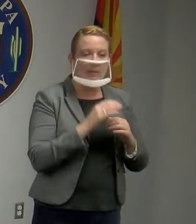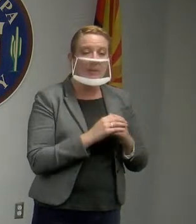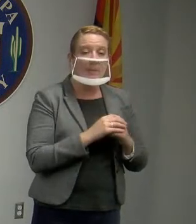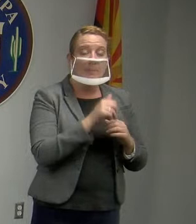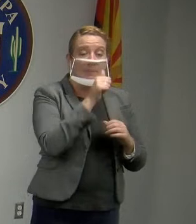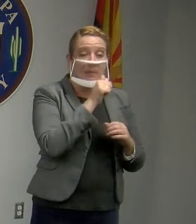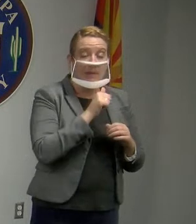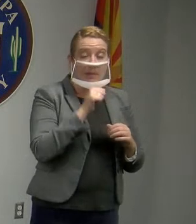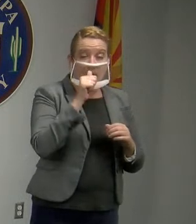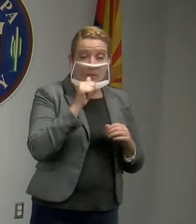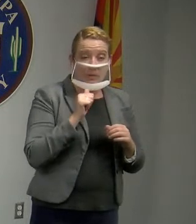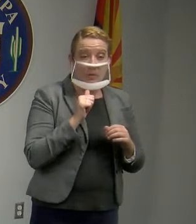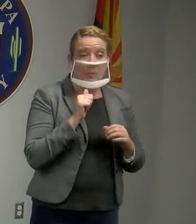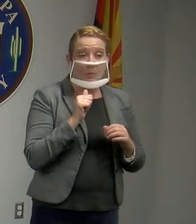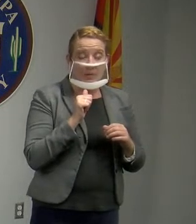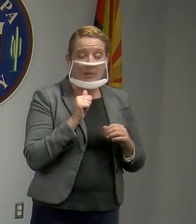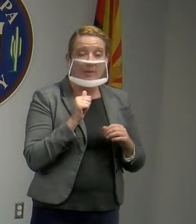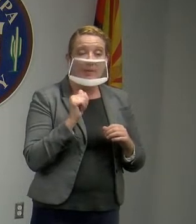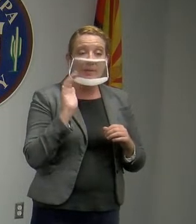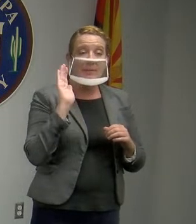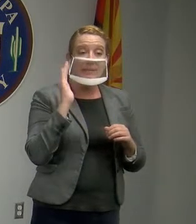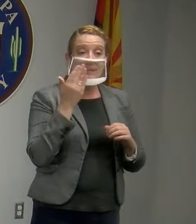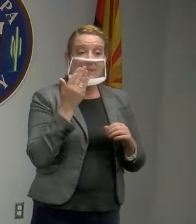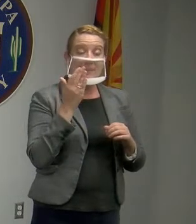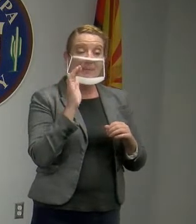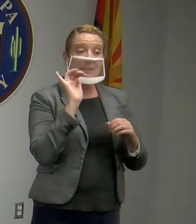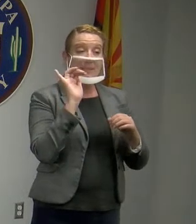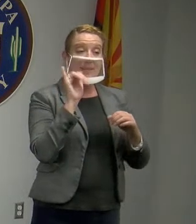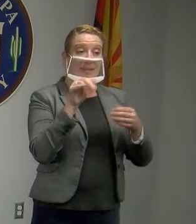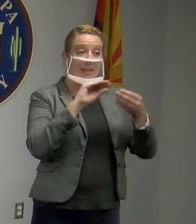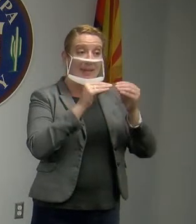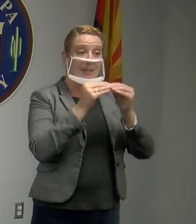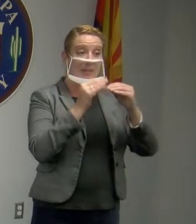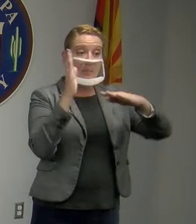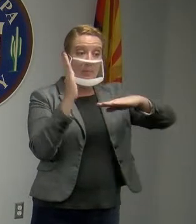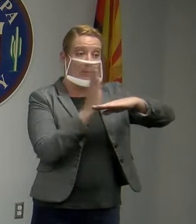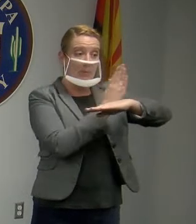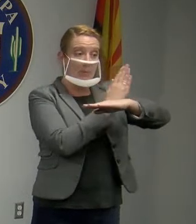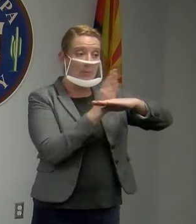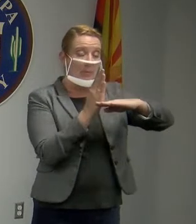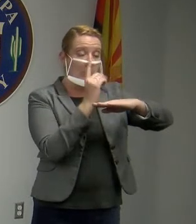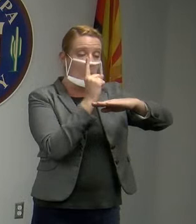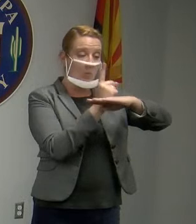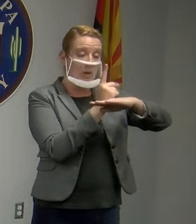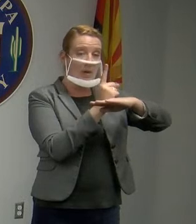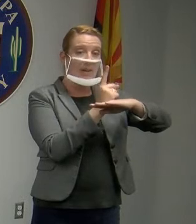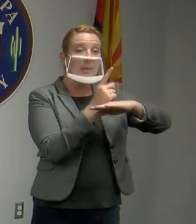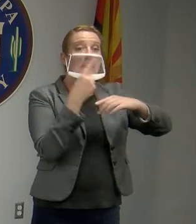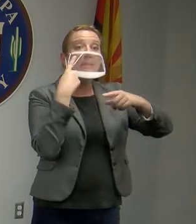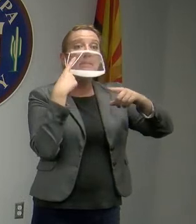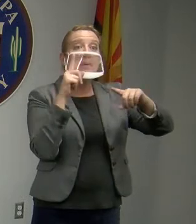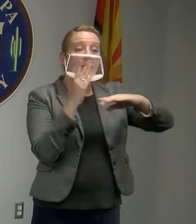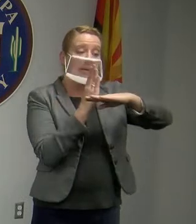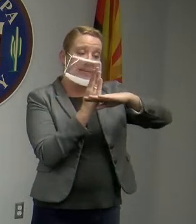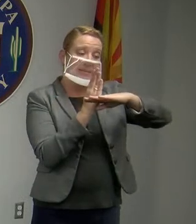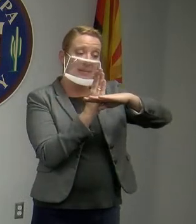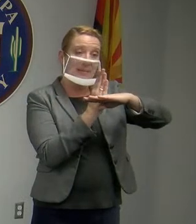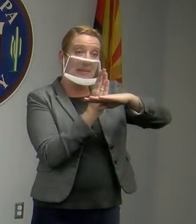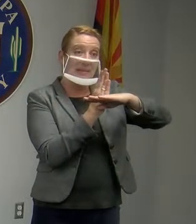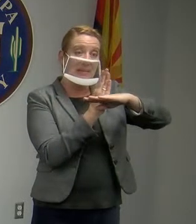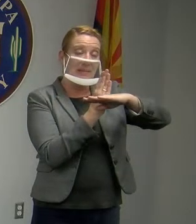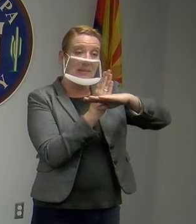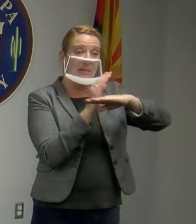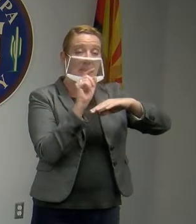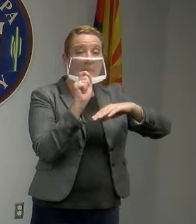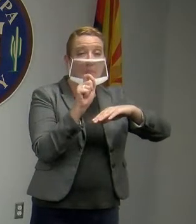has Arizona finally in the green, under 1. I think it's at 0.97. Question is that good enough, and is